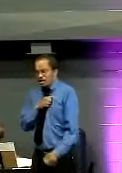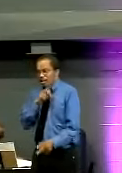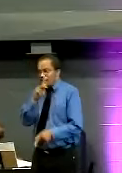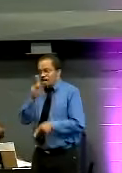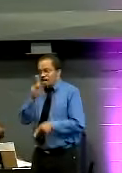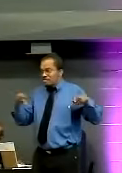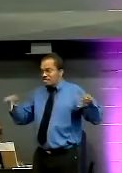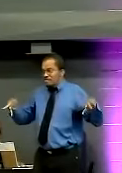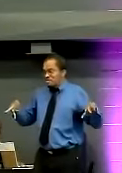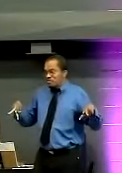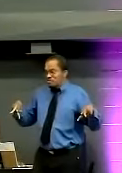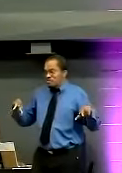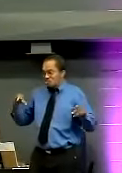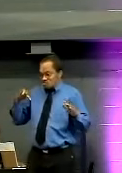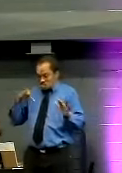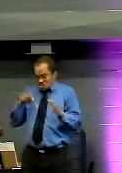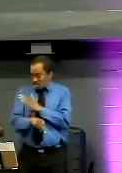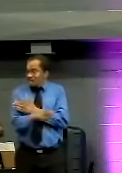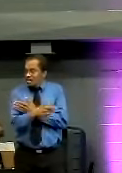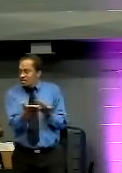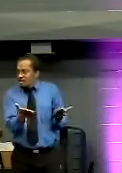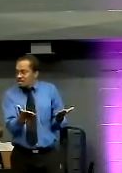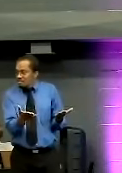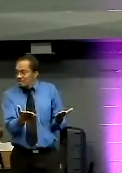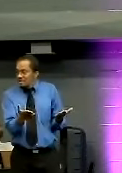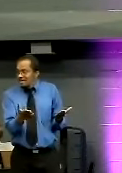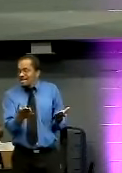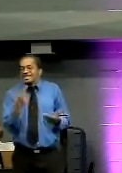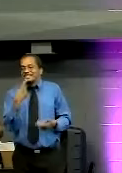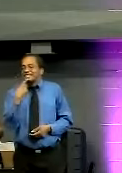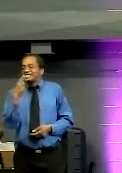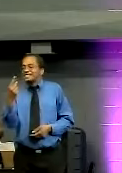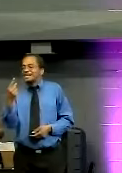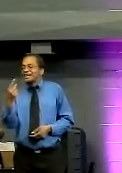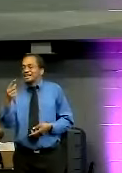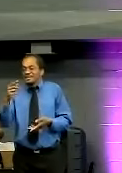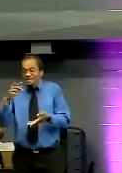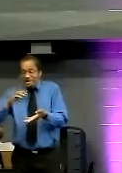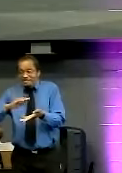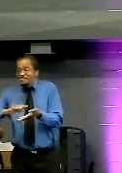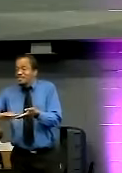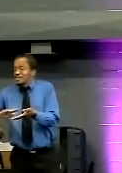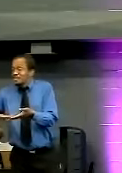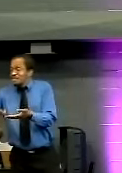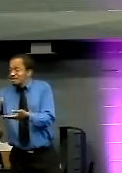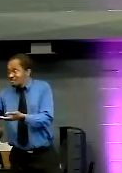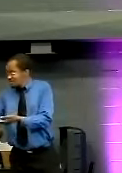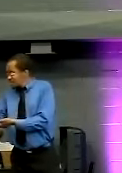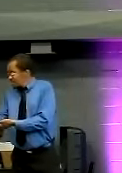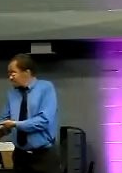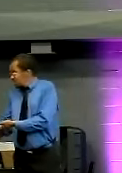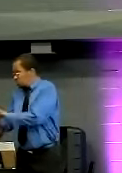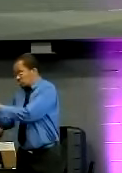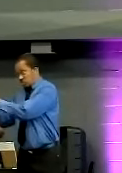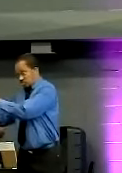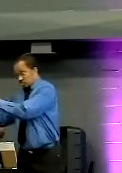who are persecuting him to ask for their forgiveness. See, here's